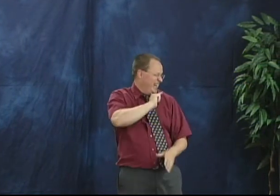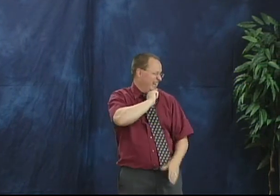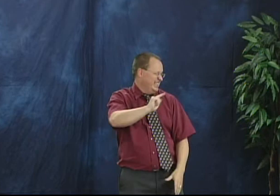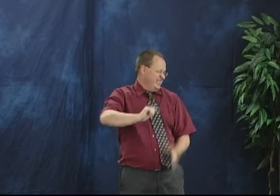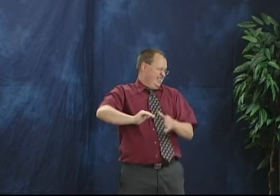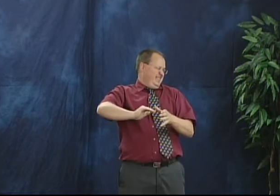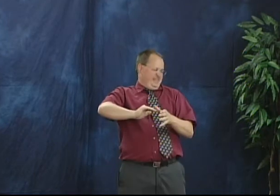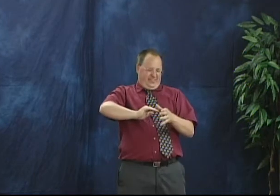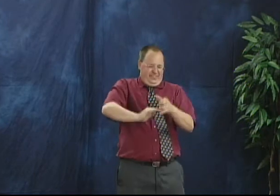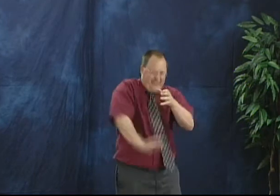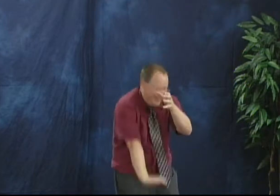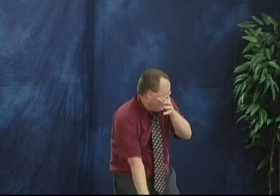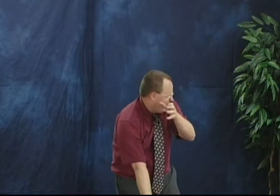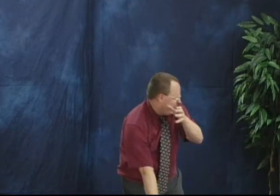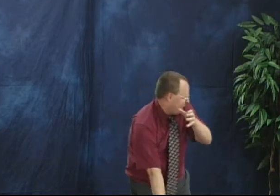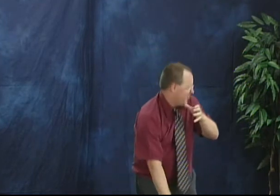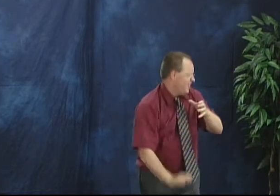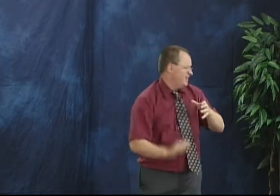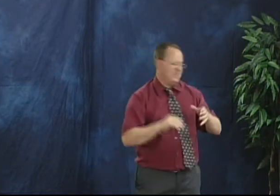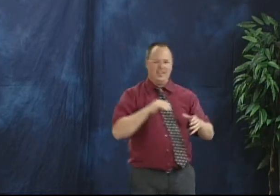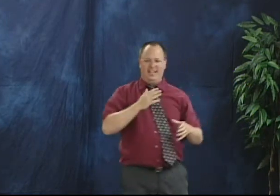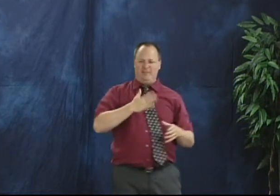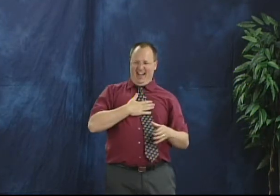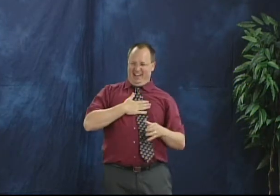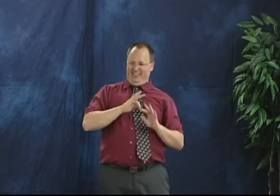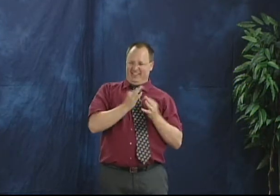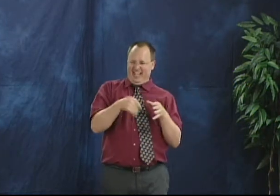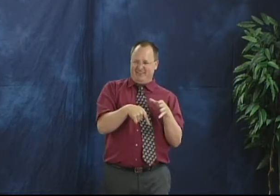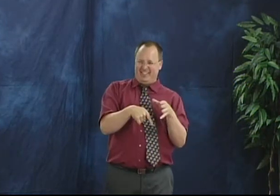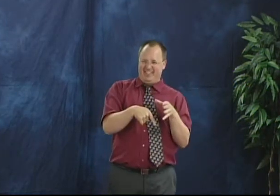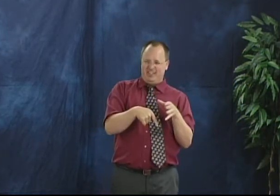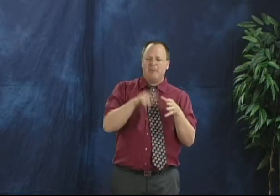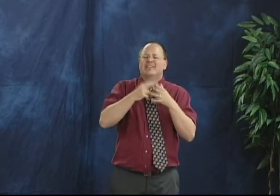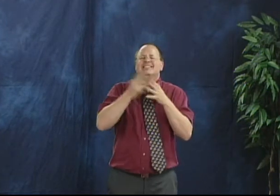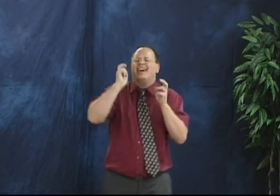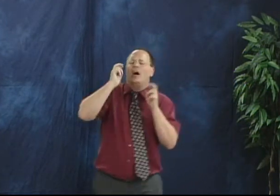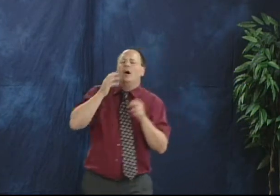And that Gideon then admitted, "I am the least in my father's house."